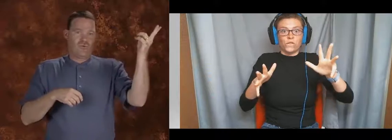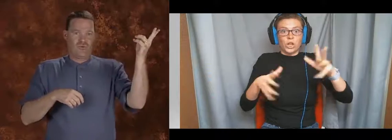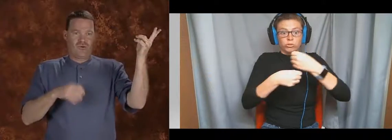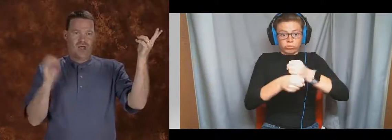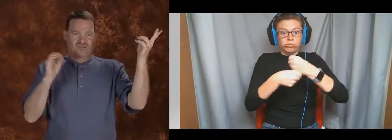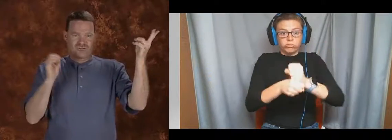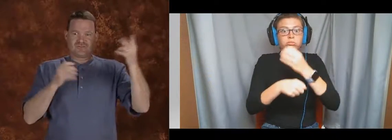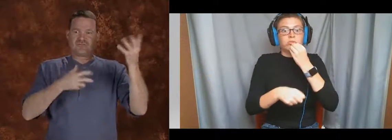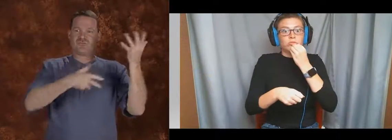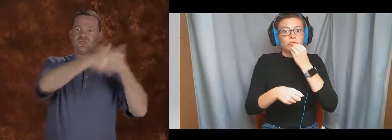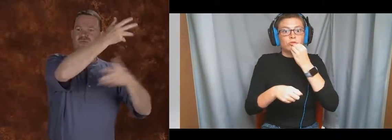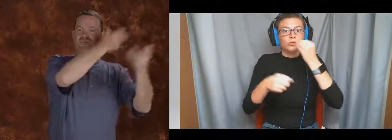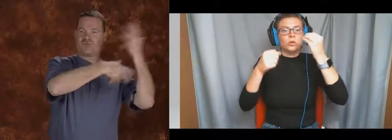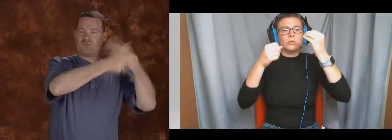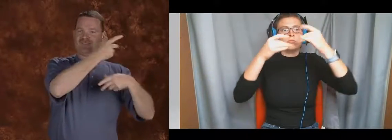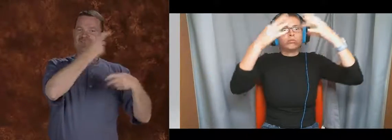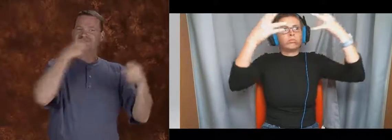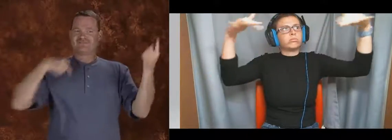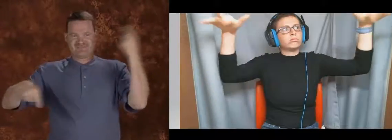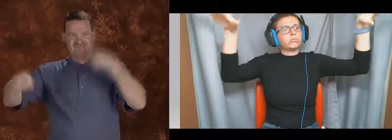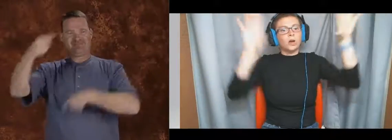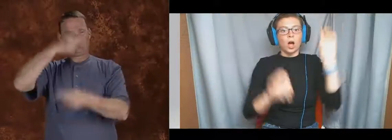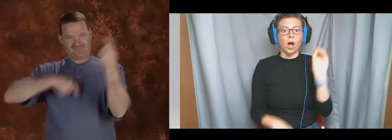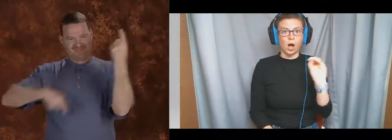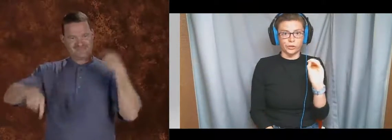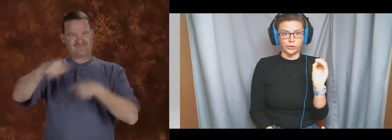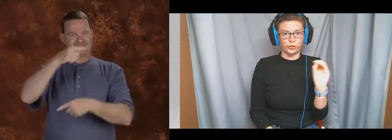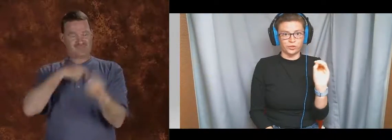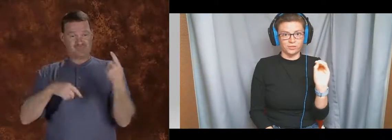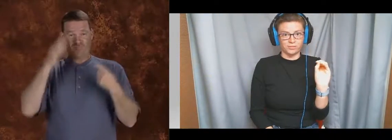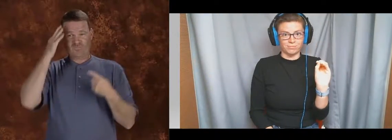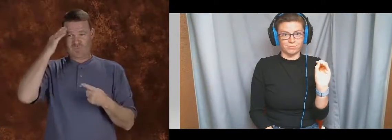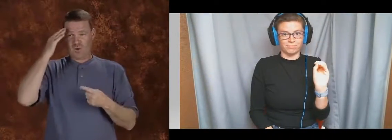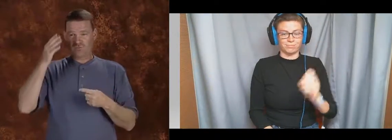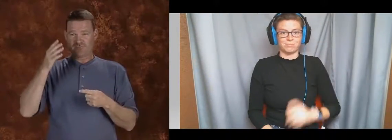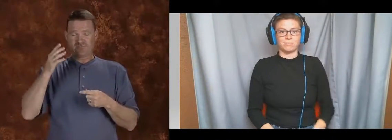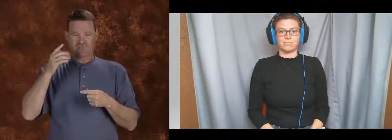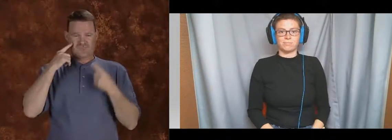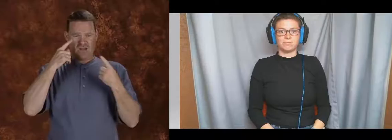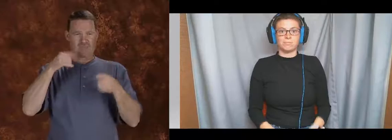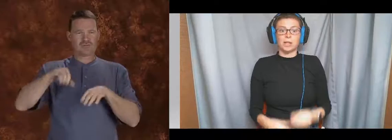The plants continue to have that cycle all throughout the day.